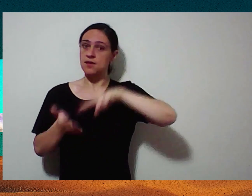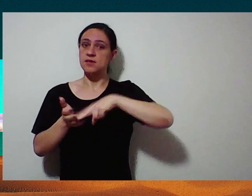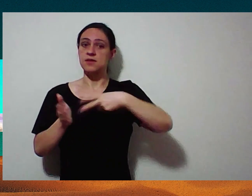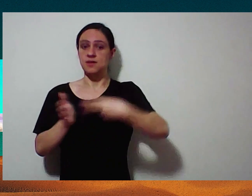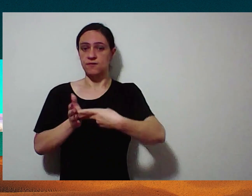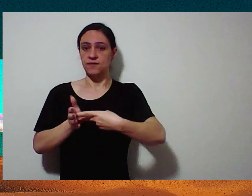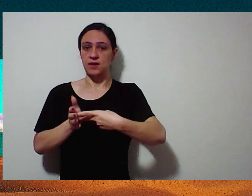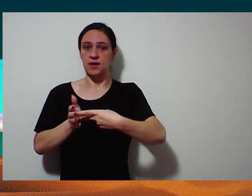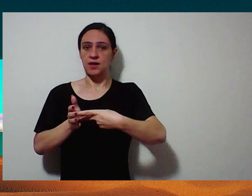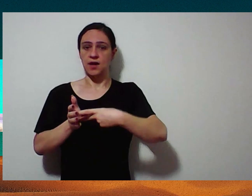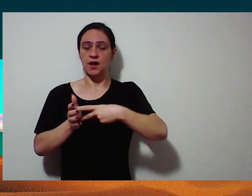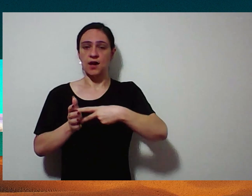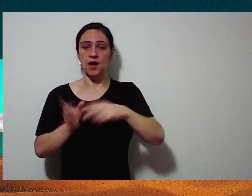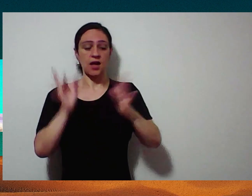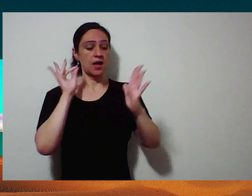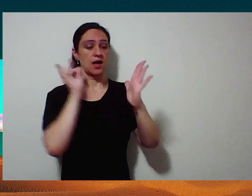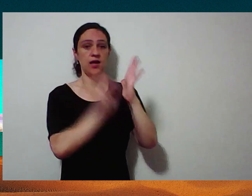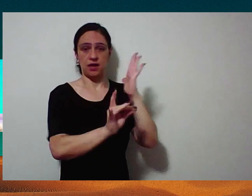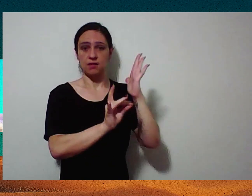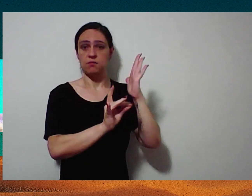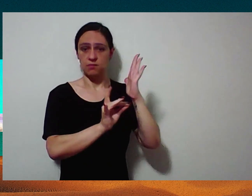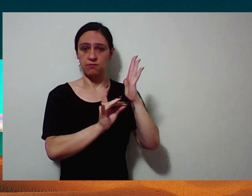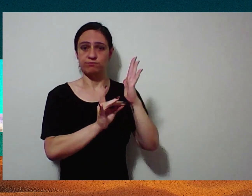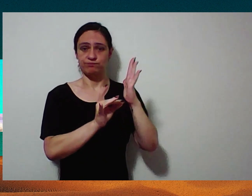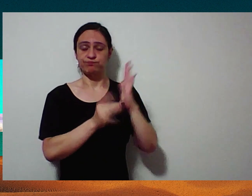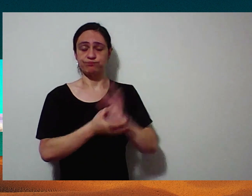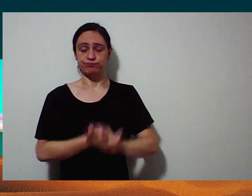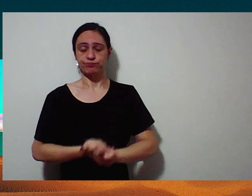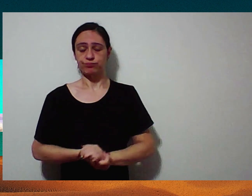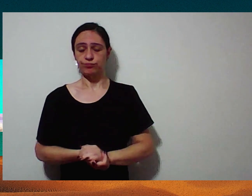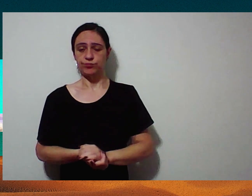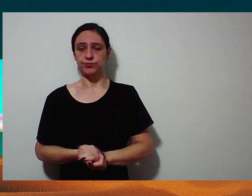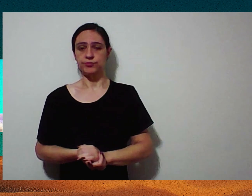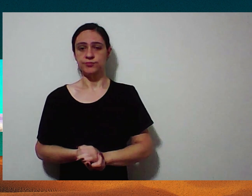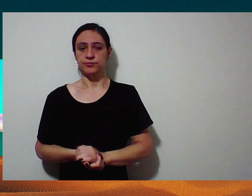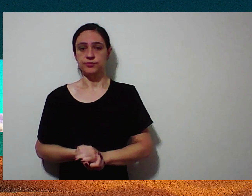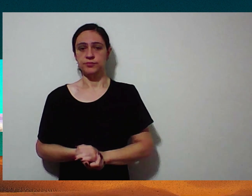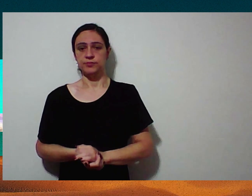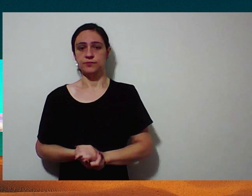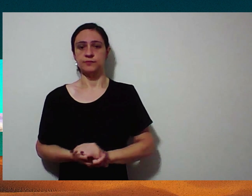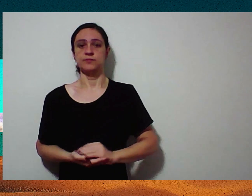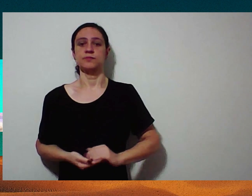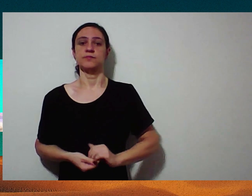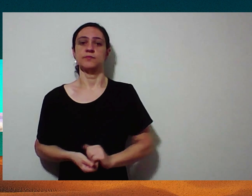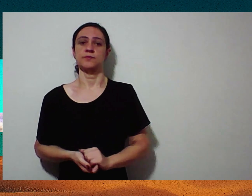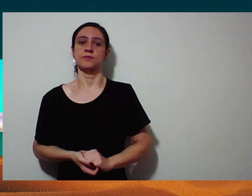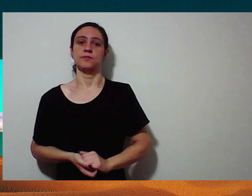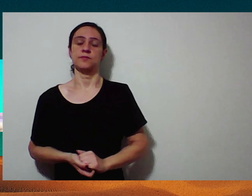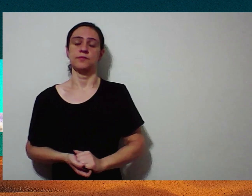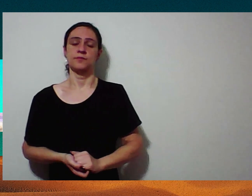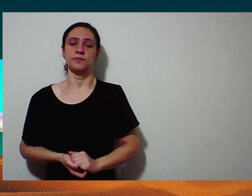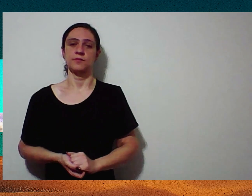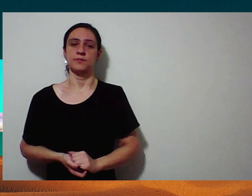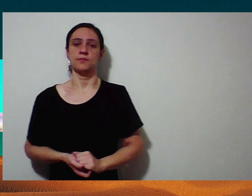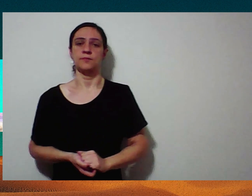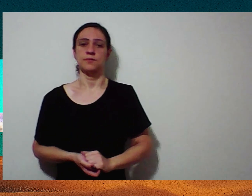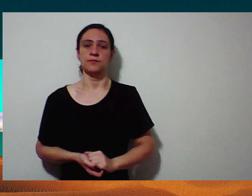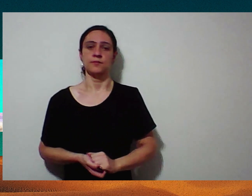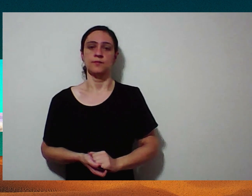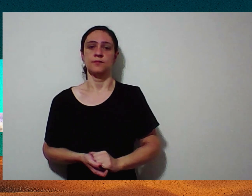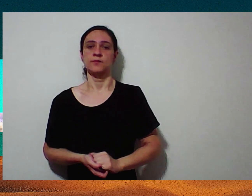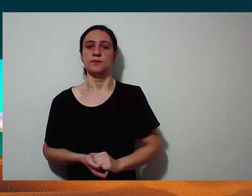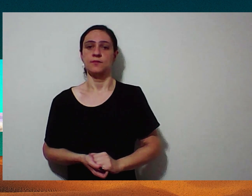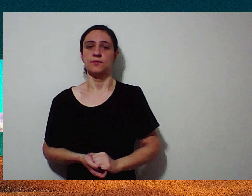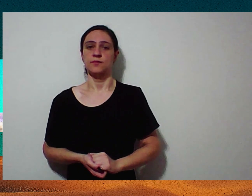Deus. This is the path which Lucifer took, and he became God's adversary. Ele desejou